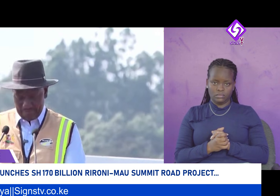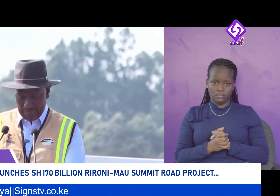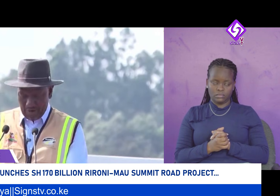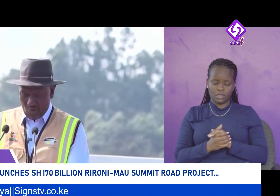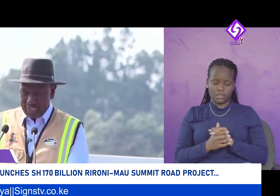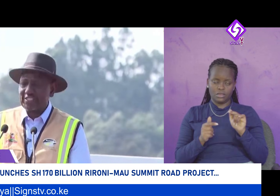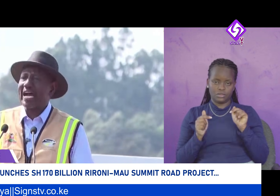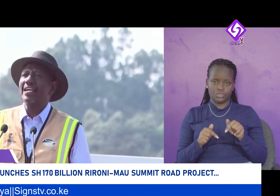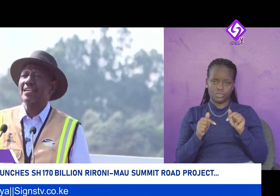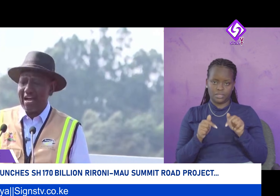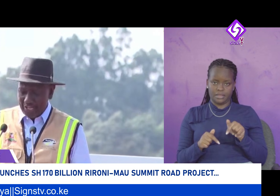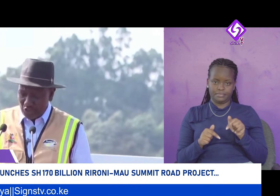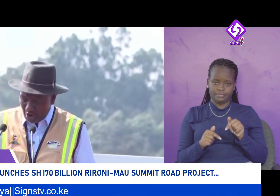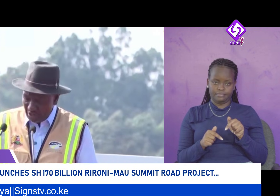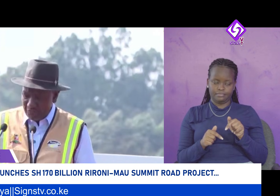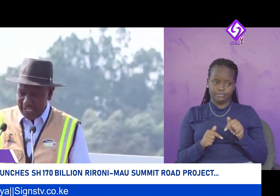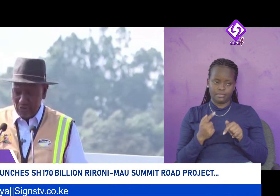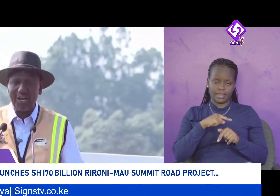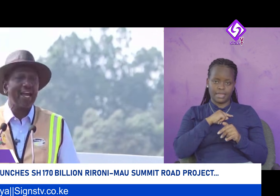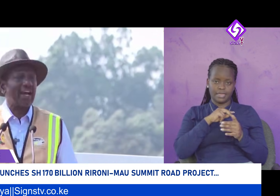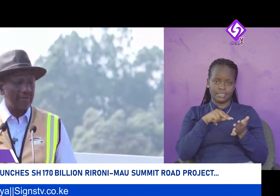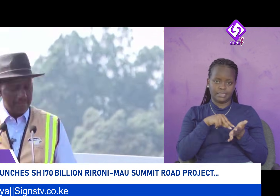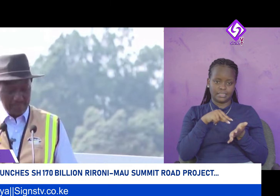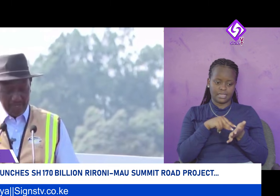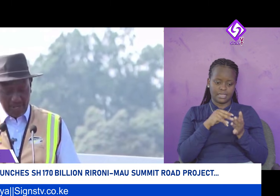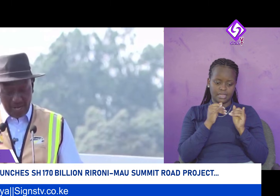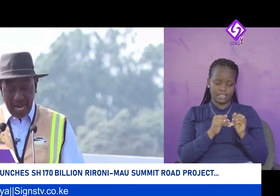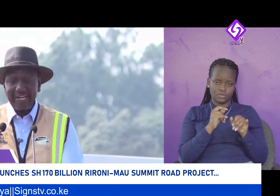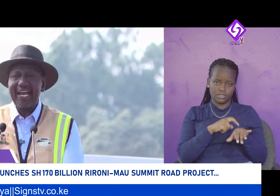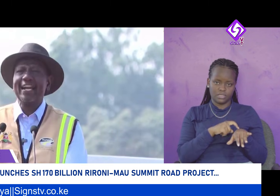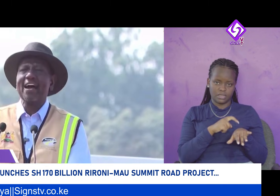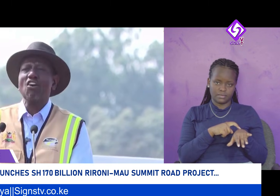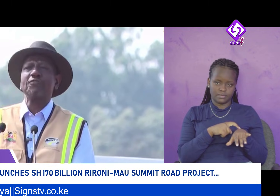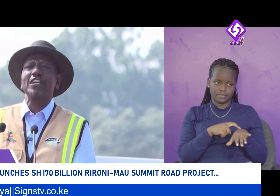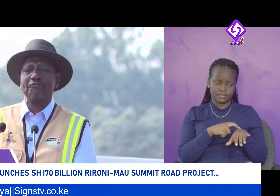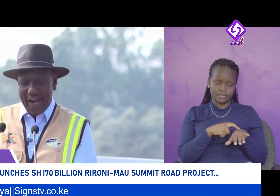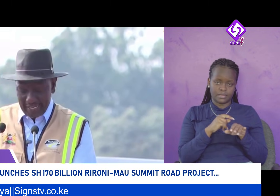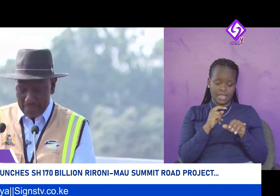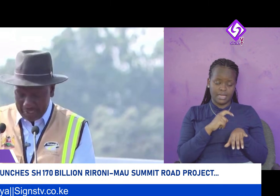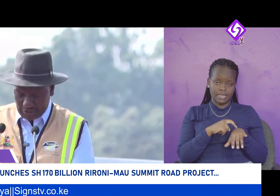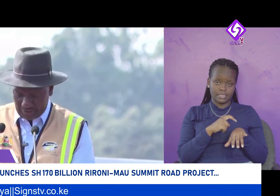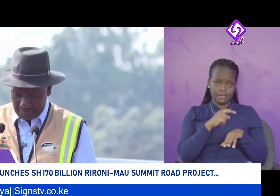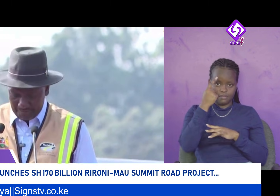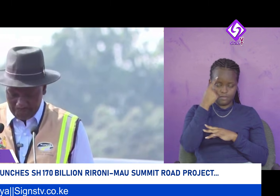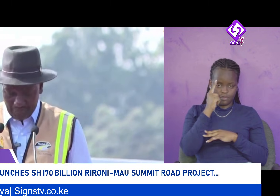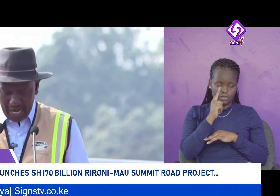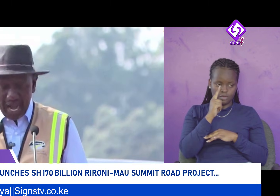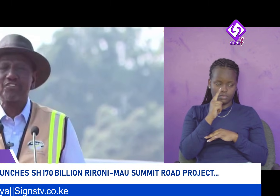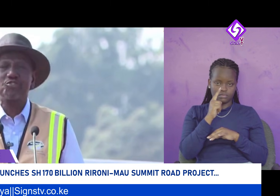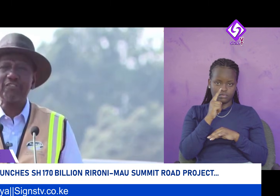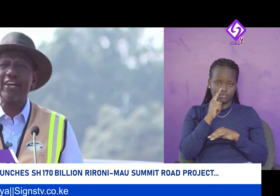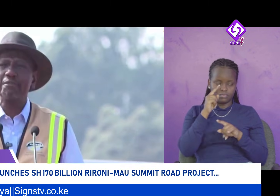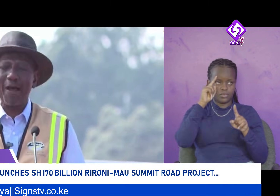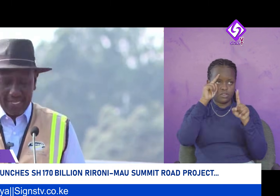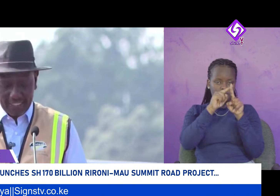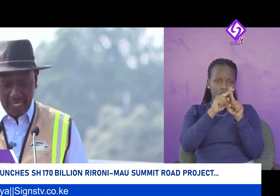Today, we stand at the dawn of a new era, an era of defined ambition